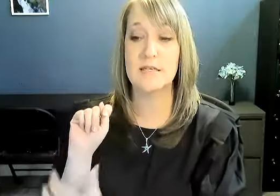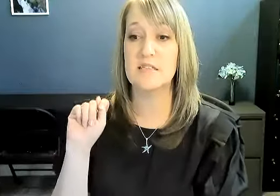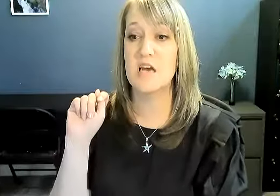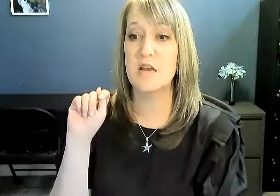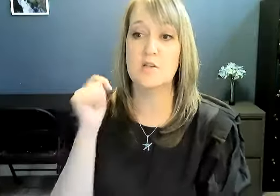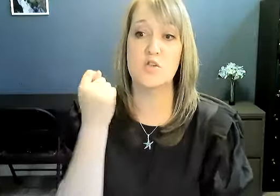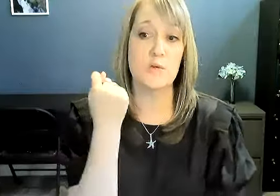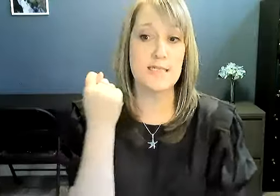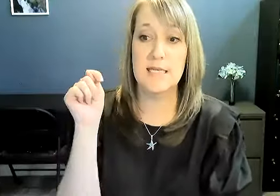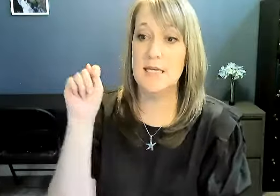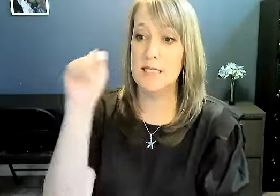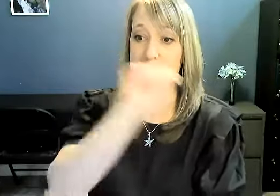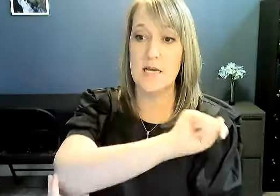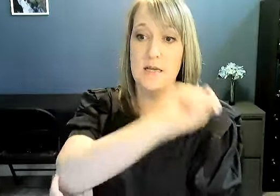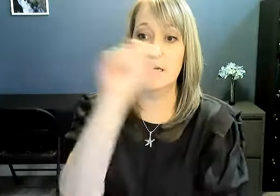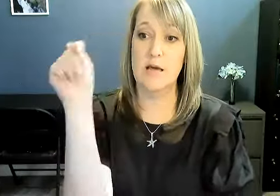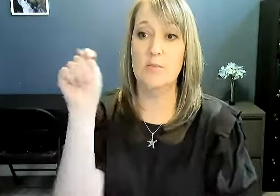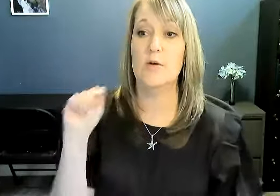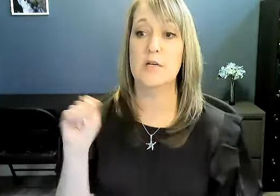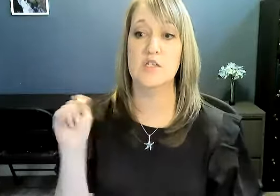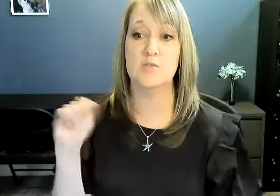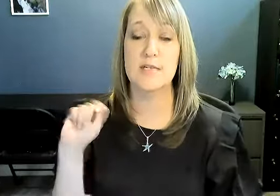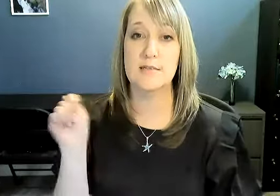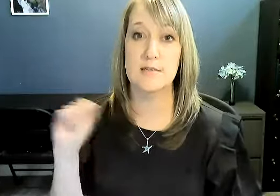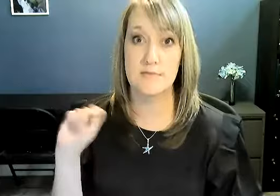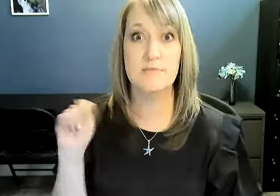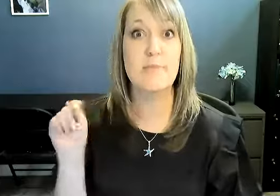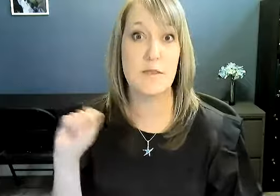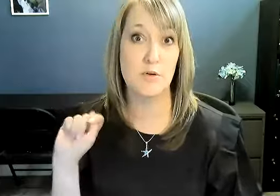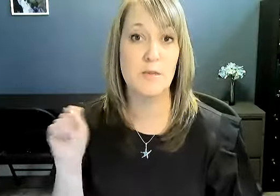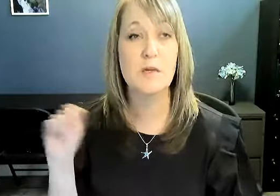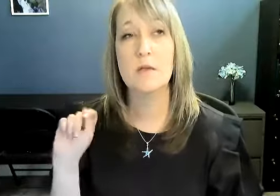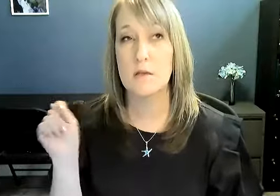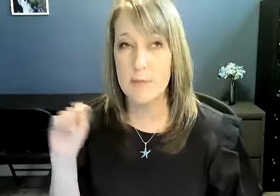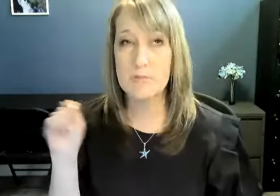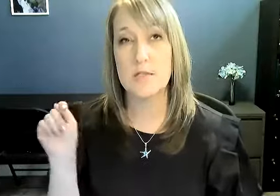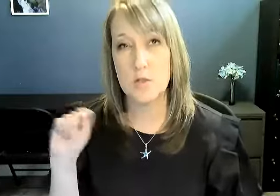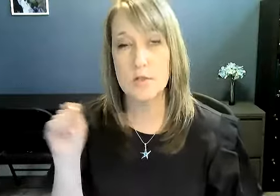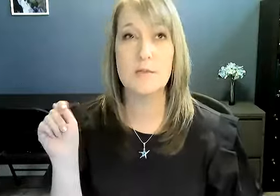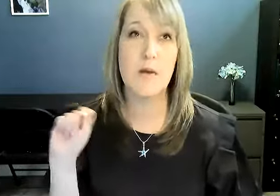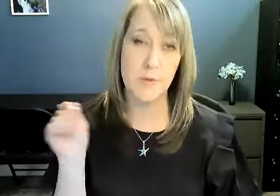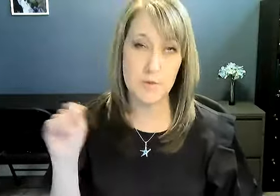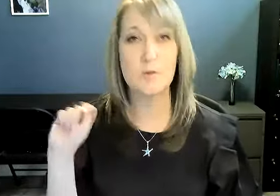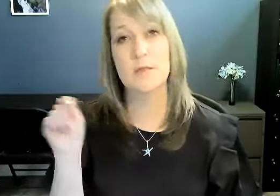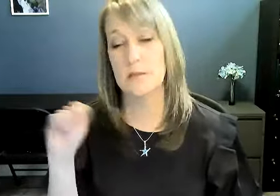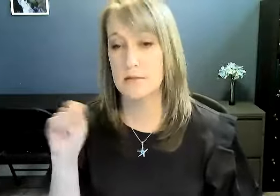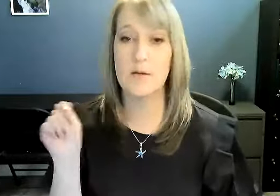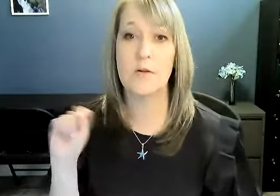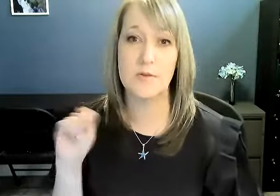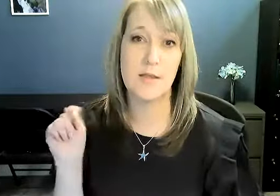It's not a twisting, it's not an elbow, it's just wrist. Bathroom. Can be restroom and powder room and, all those other